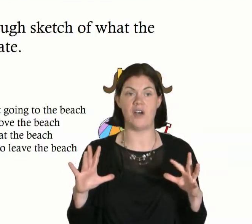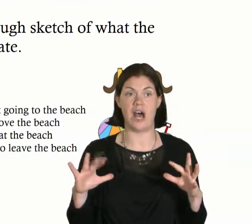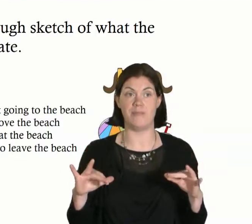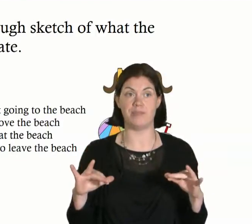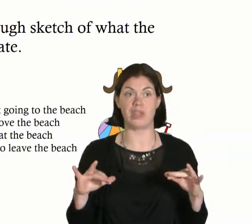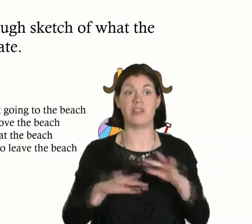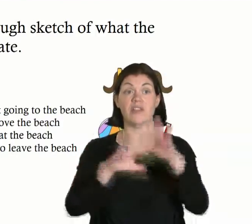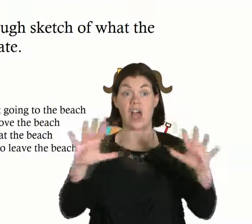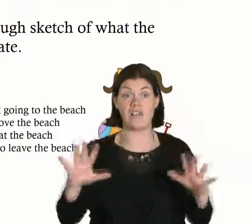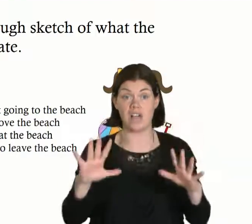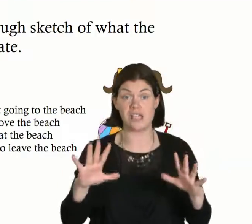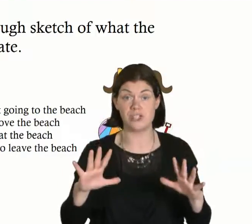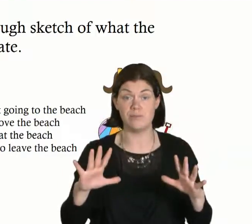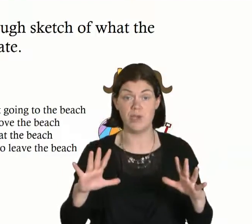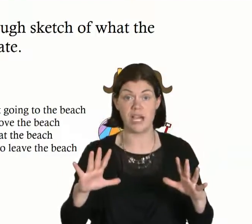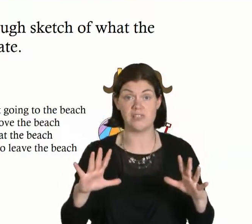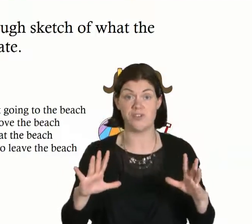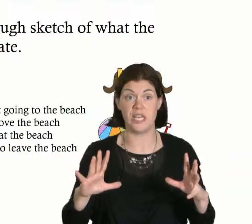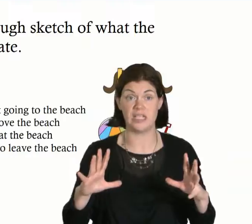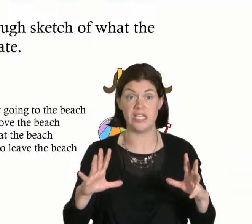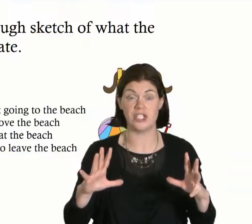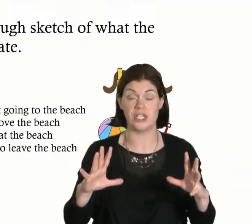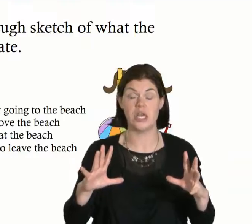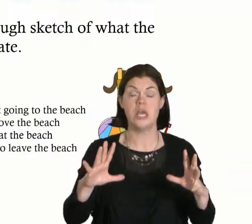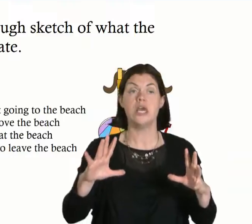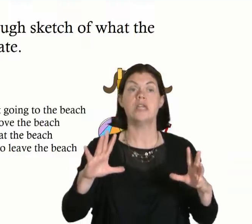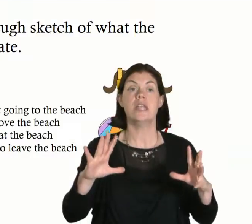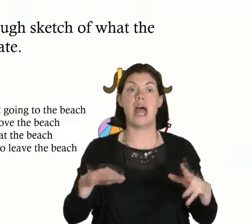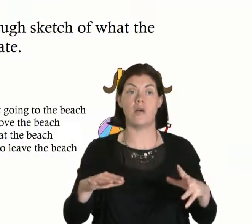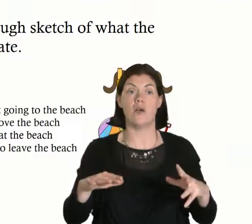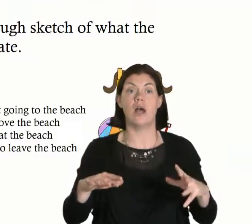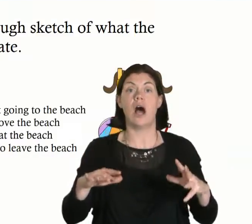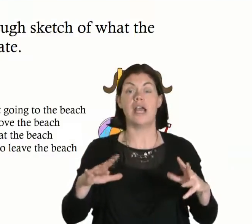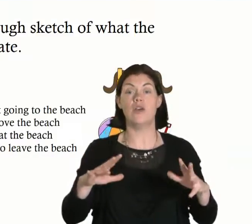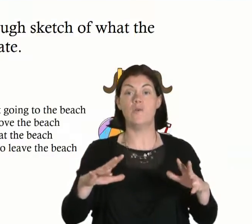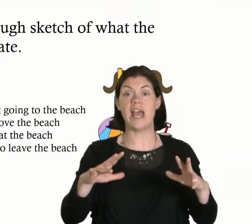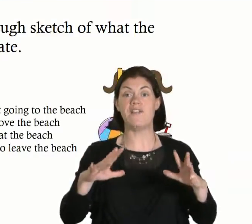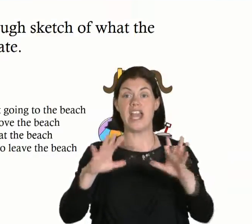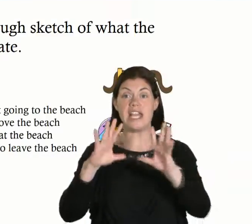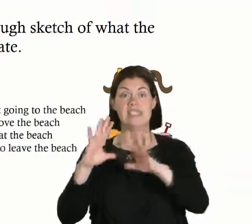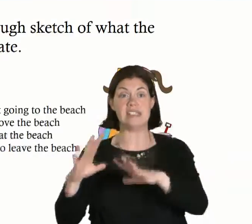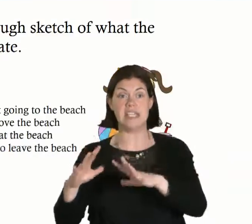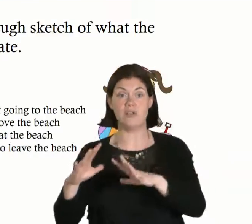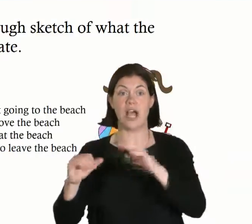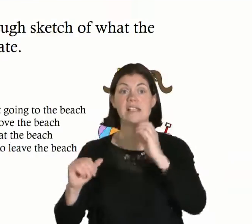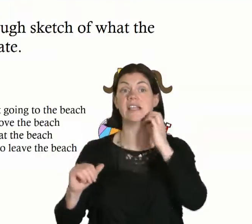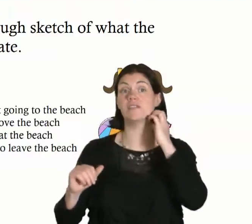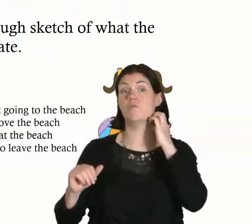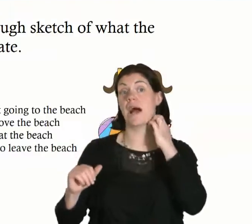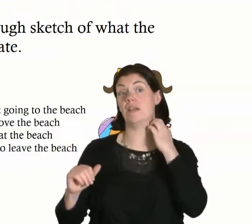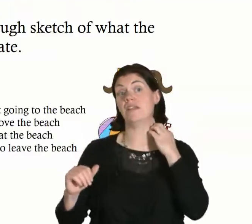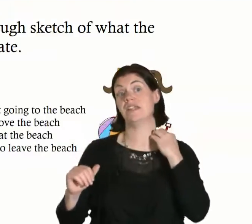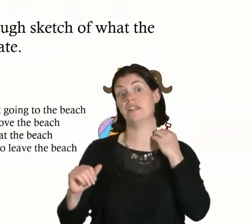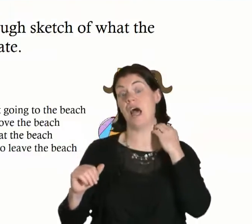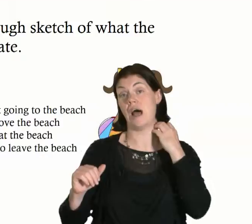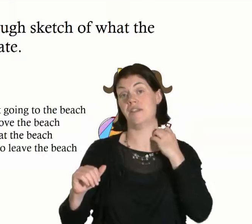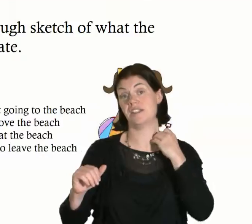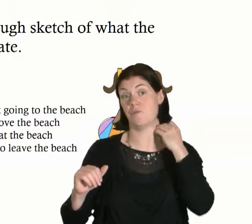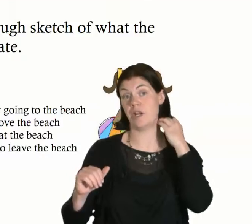of the live classroom, you guys, for English. Now, I know we have ADC, you guys, as